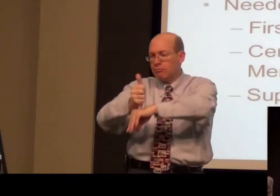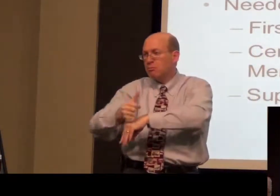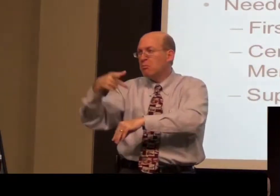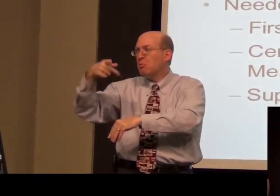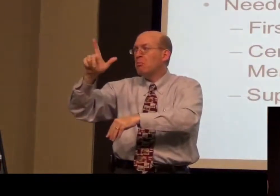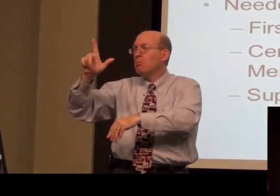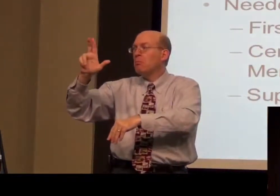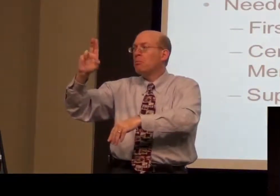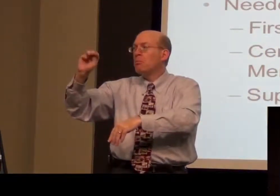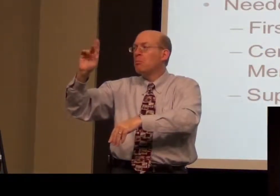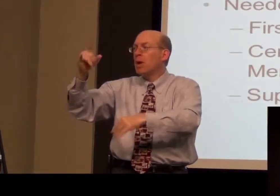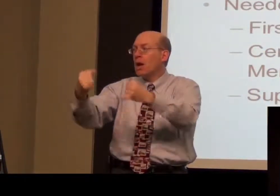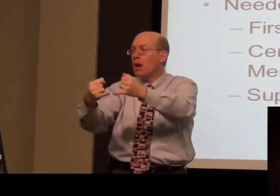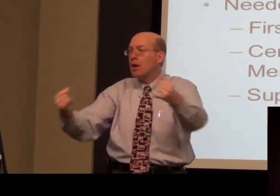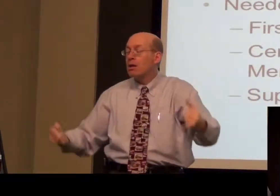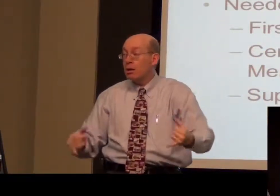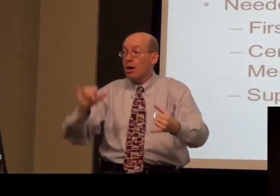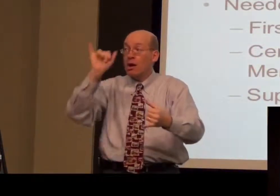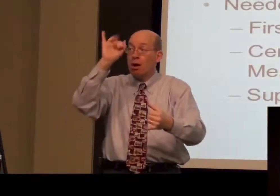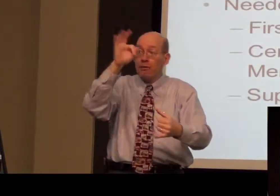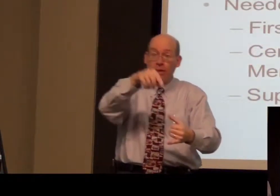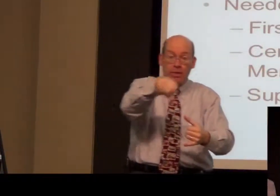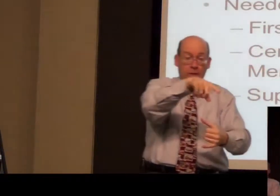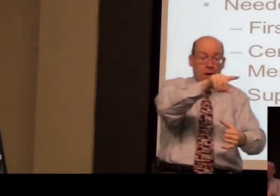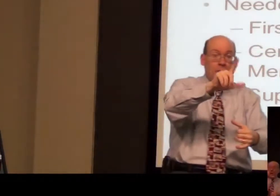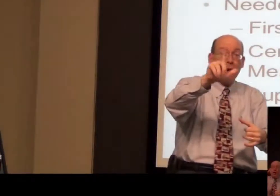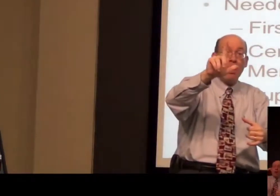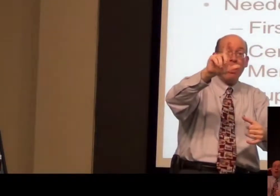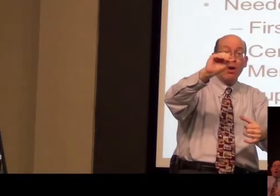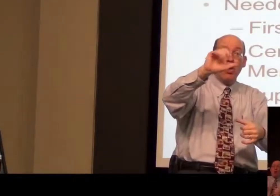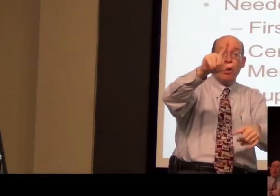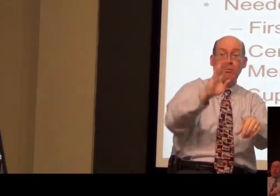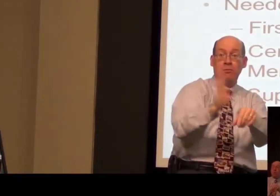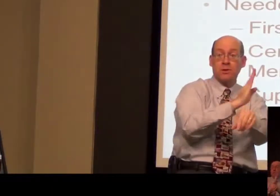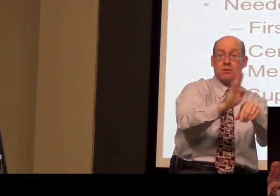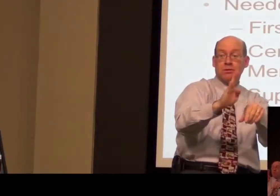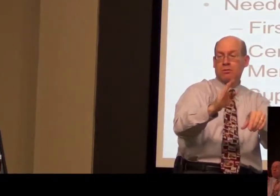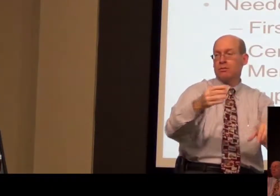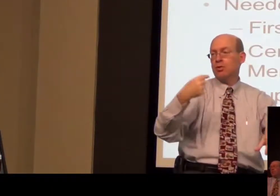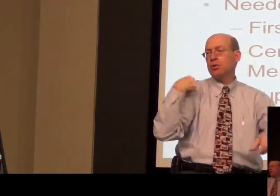moved to set up the wiring and the plumbing lines in Dorm 6,